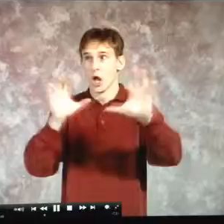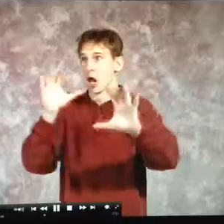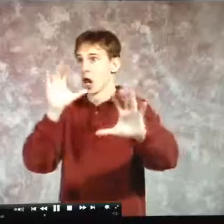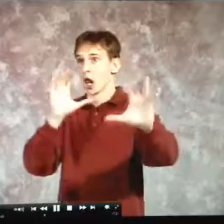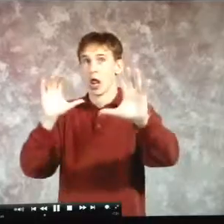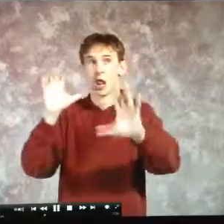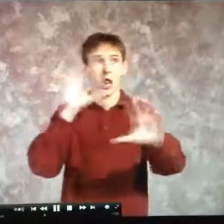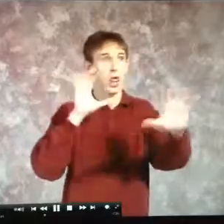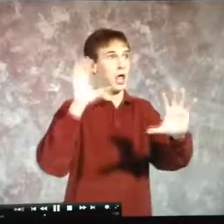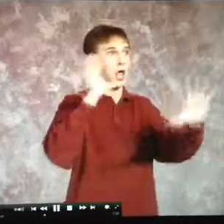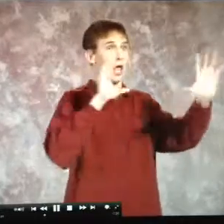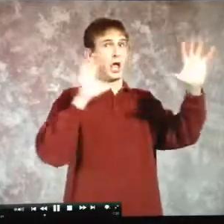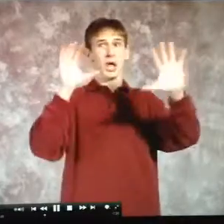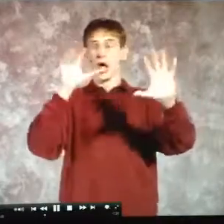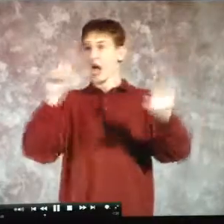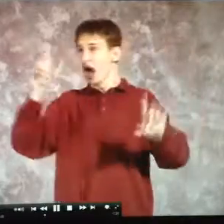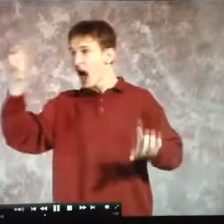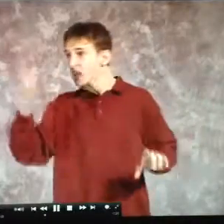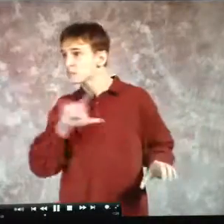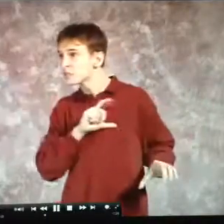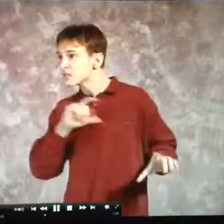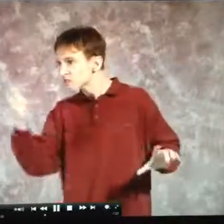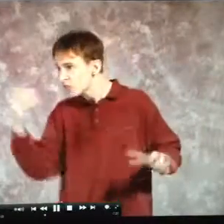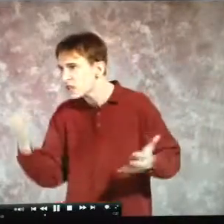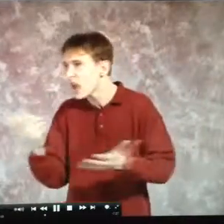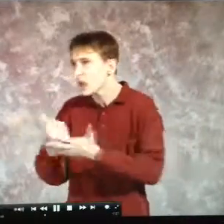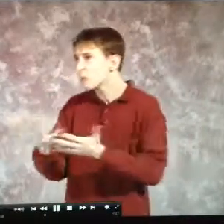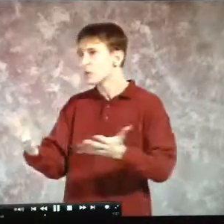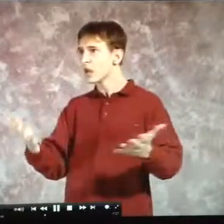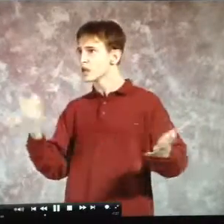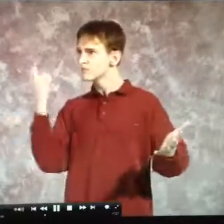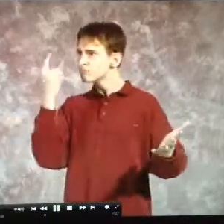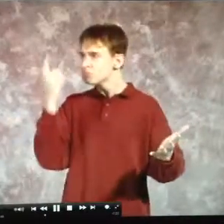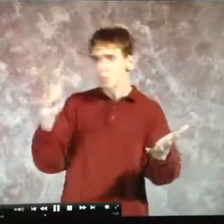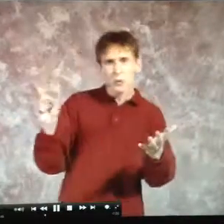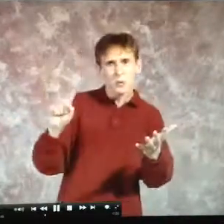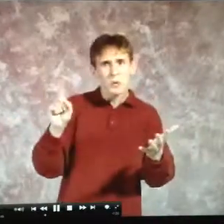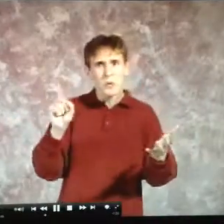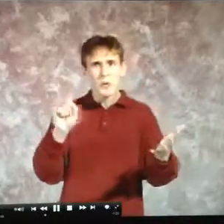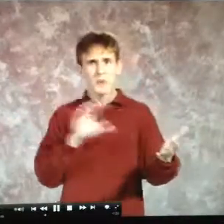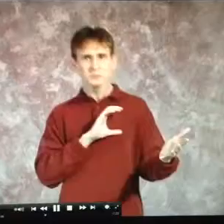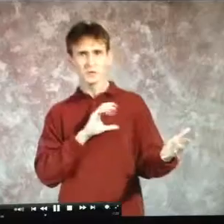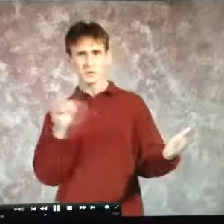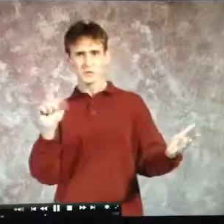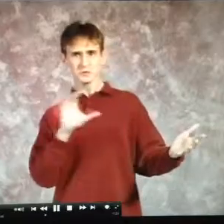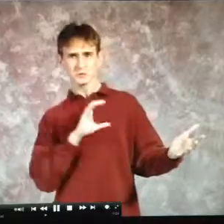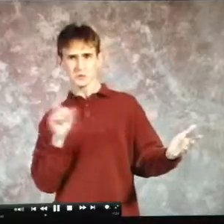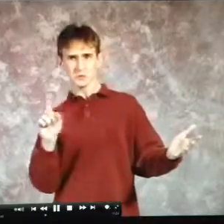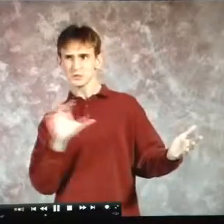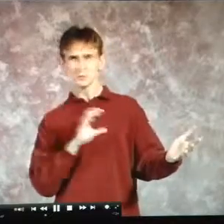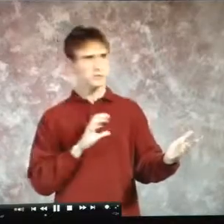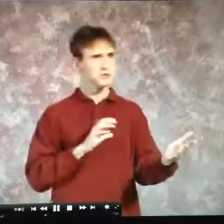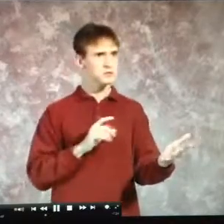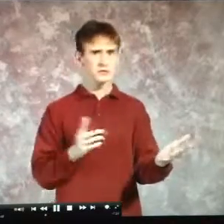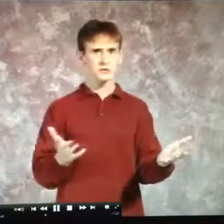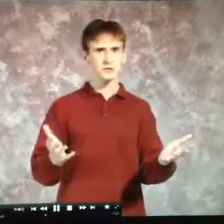was searching for him, like, where's Daniel? Oh my gosh. They asked the police if they could help us find him. They were looking for the